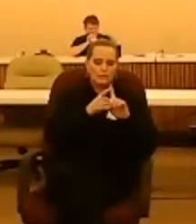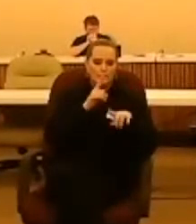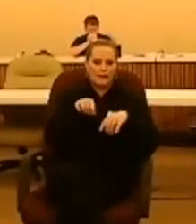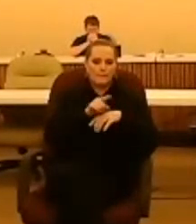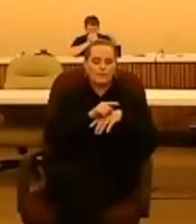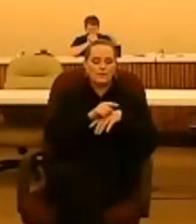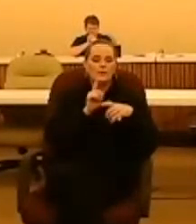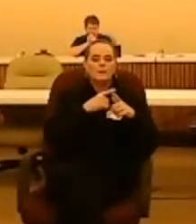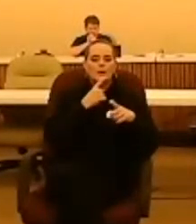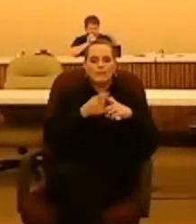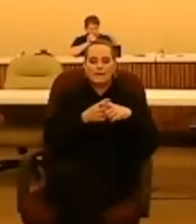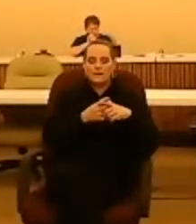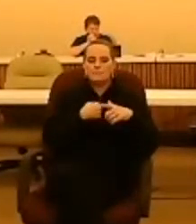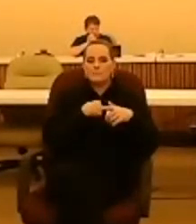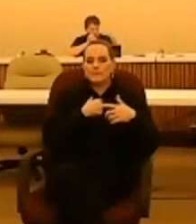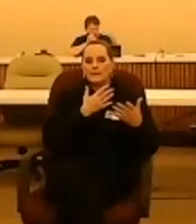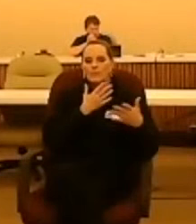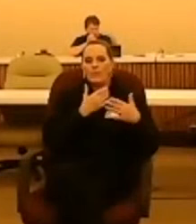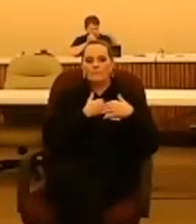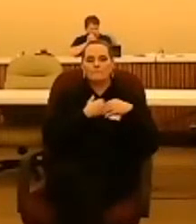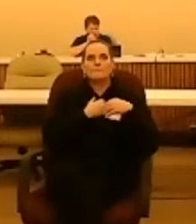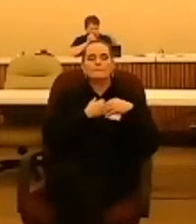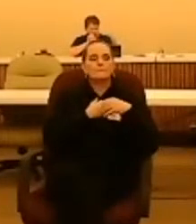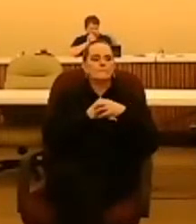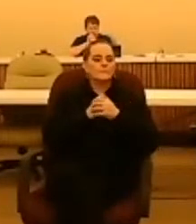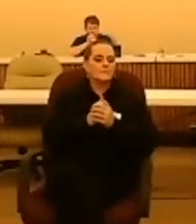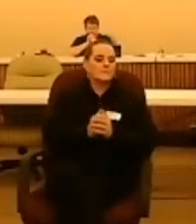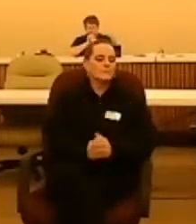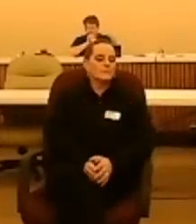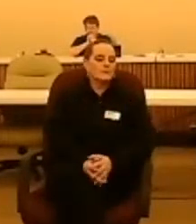And then I might have,